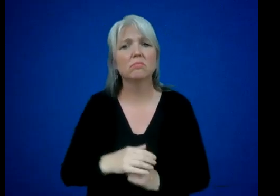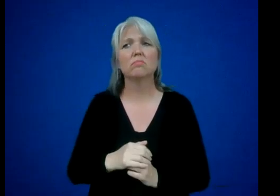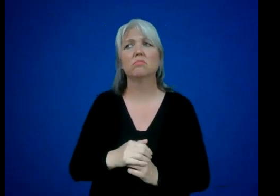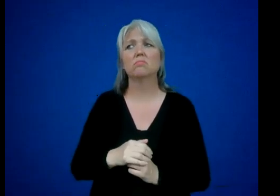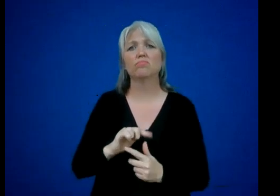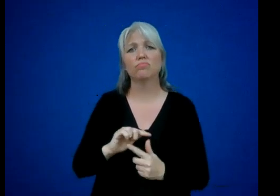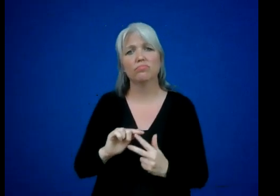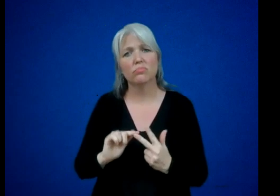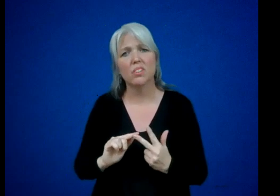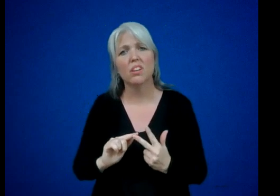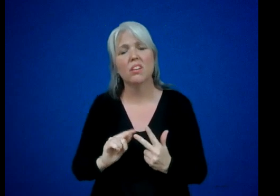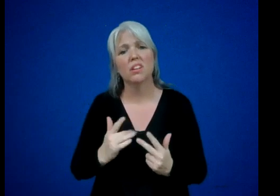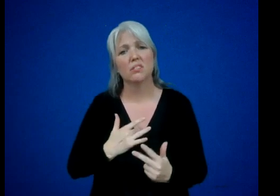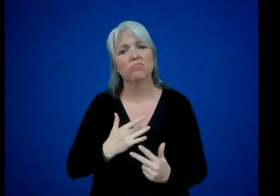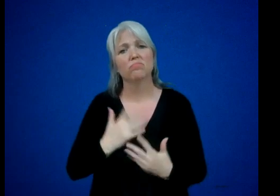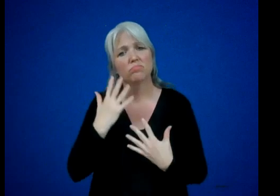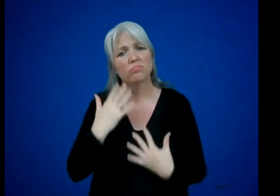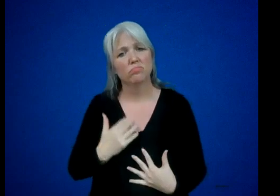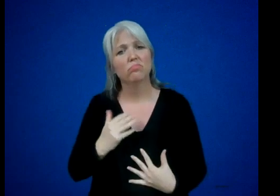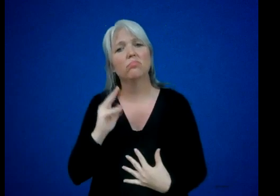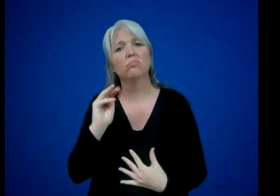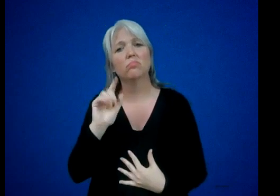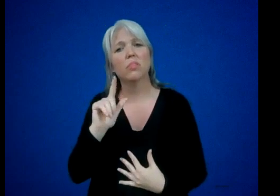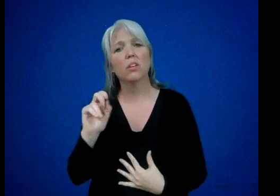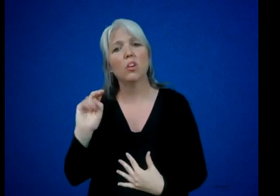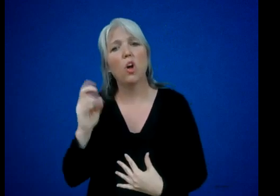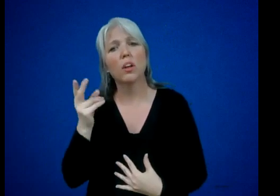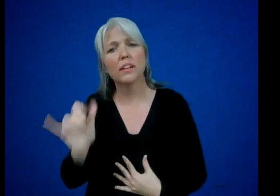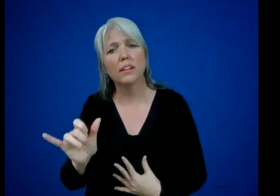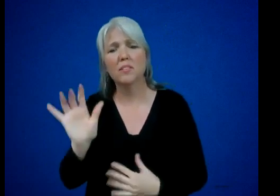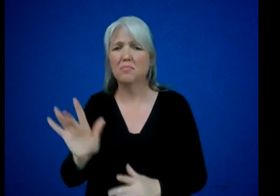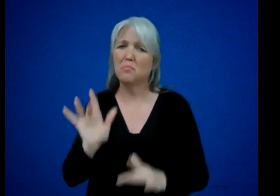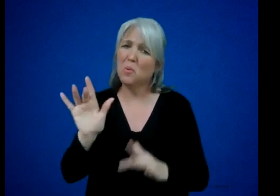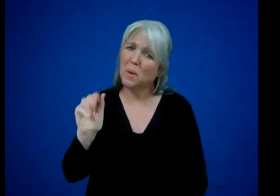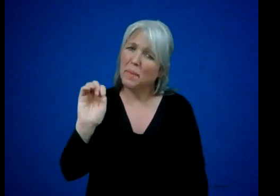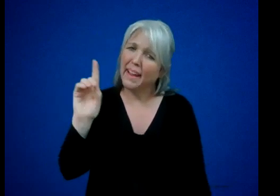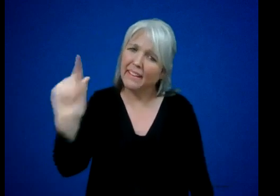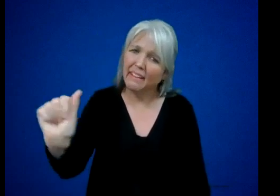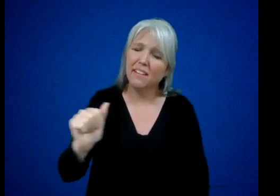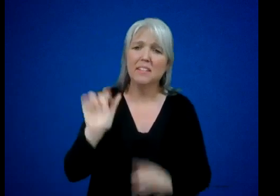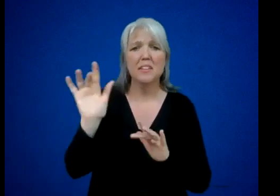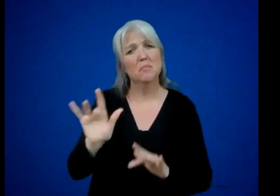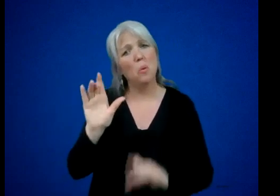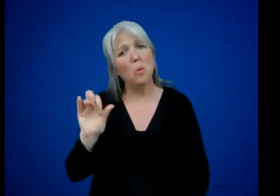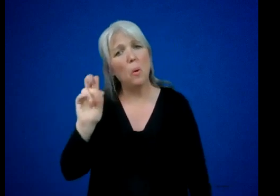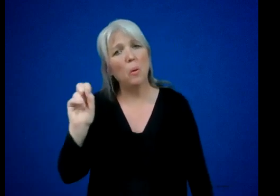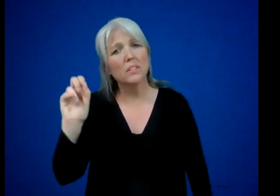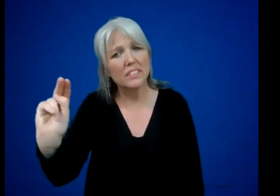made me feel melancholy too. Poor Amanda. And poor Carson. He was